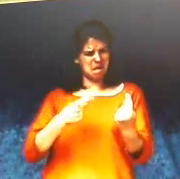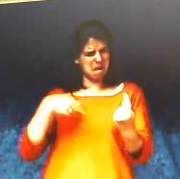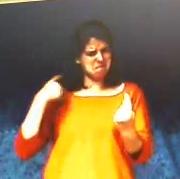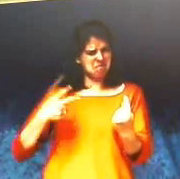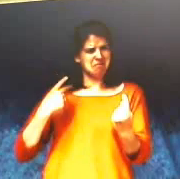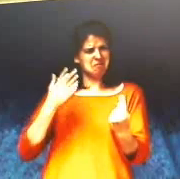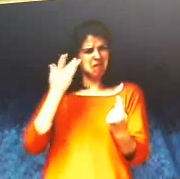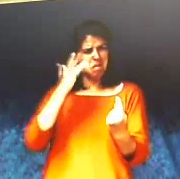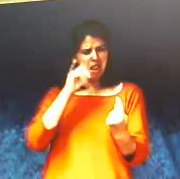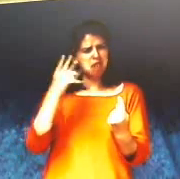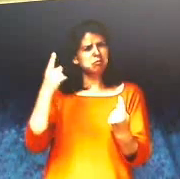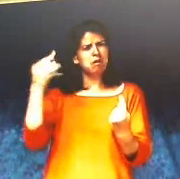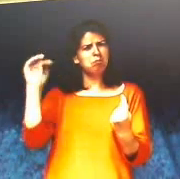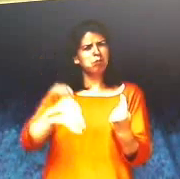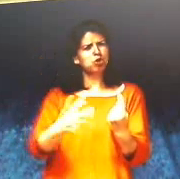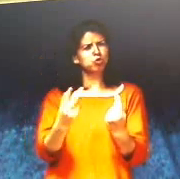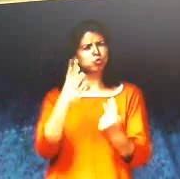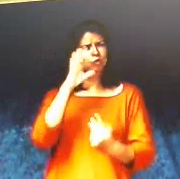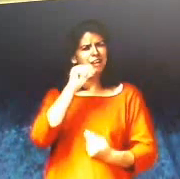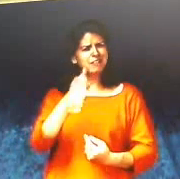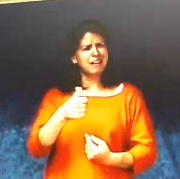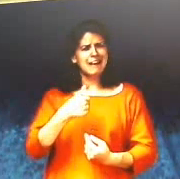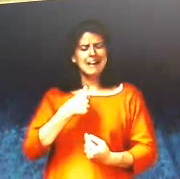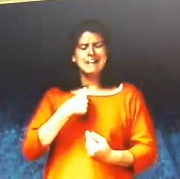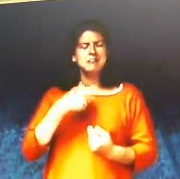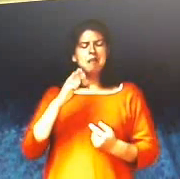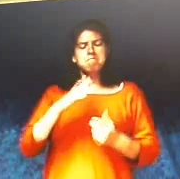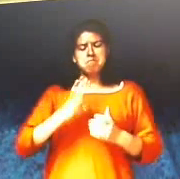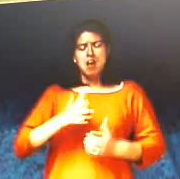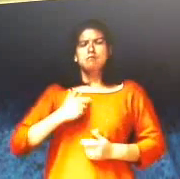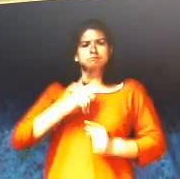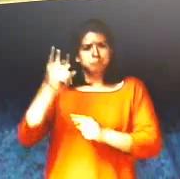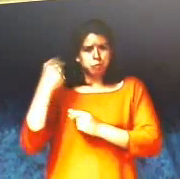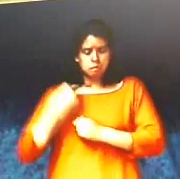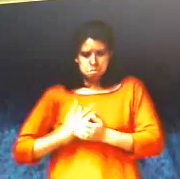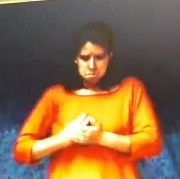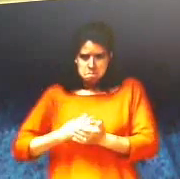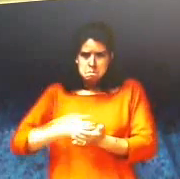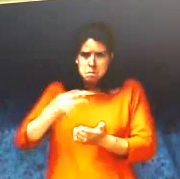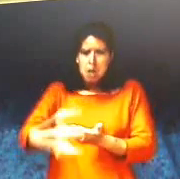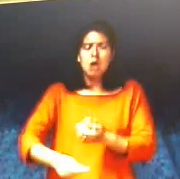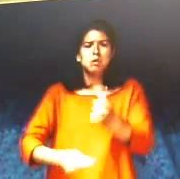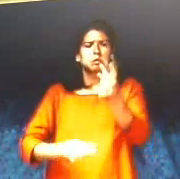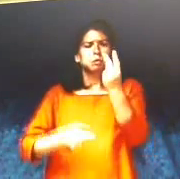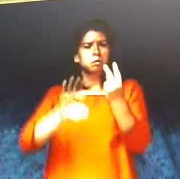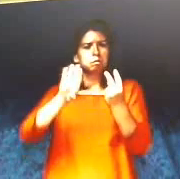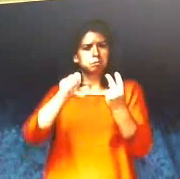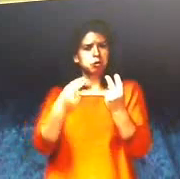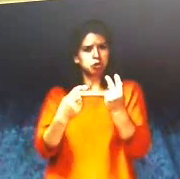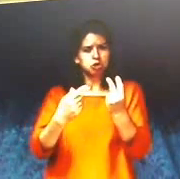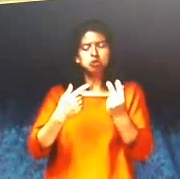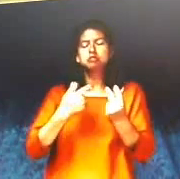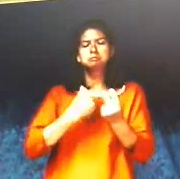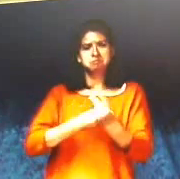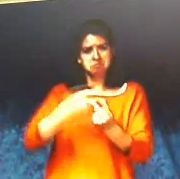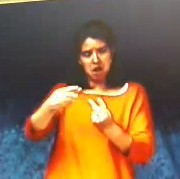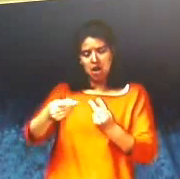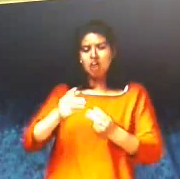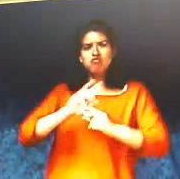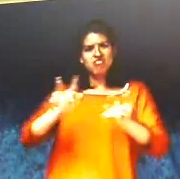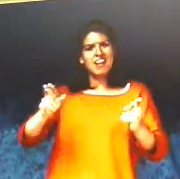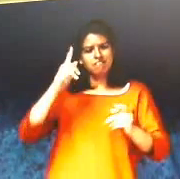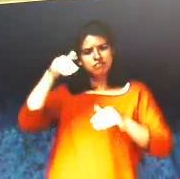And I didn't know what kind of bushes I need to get at this point, but I went out and bought two